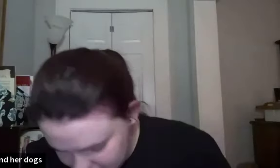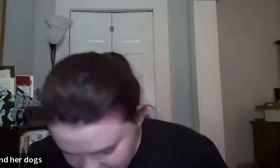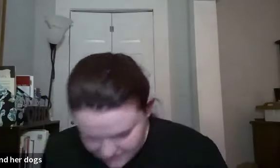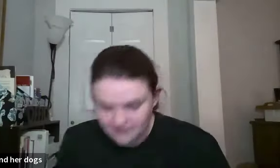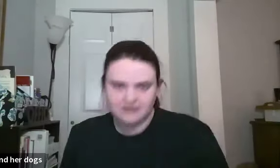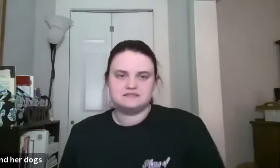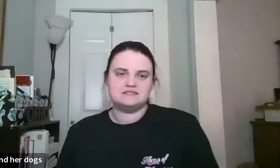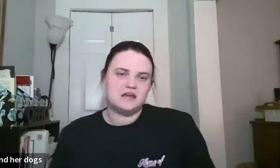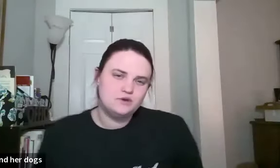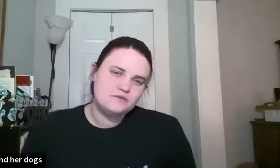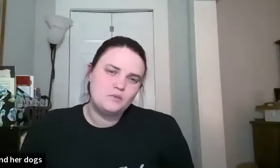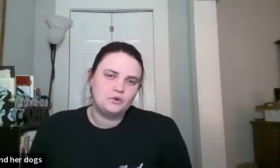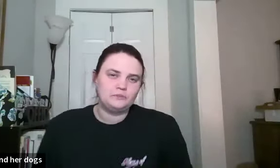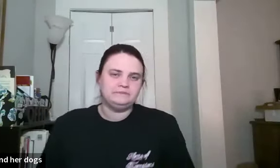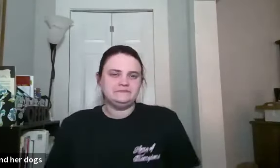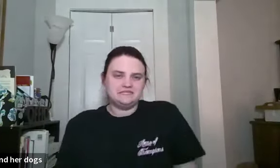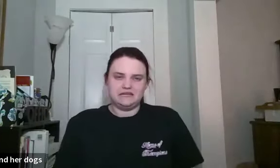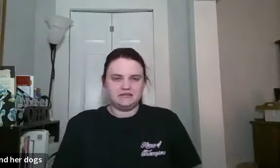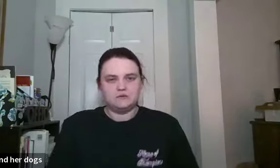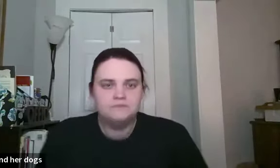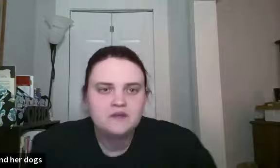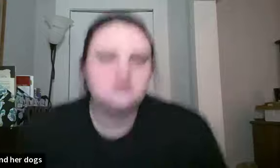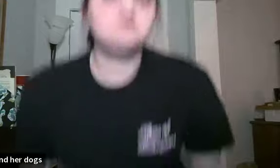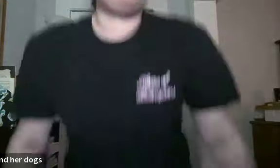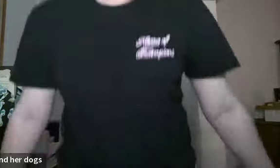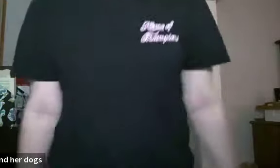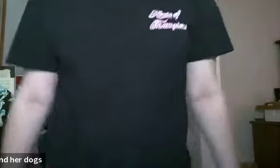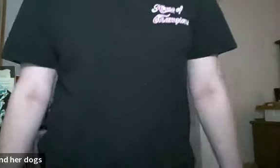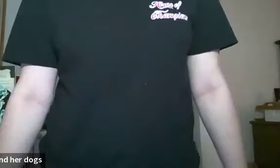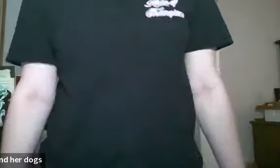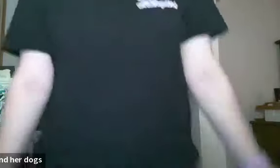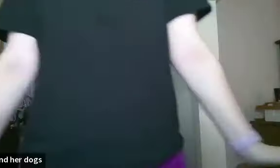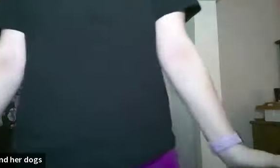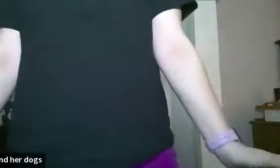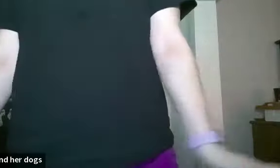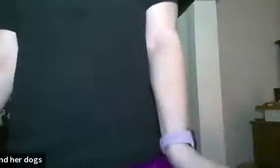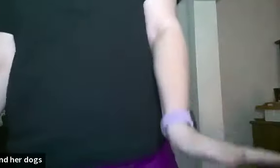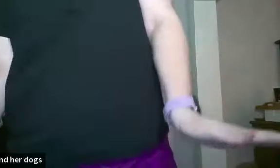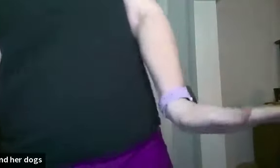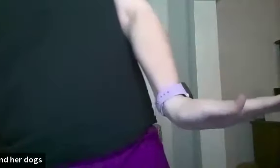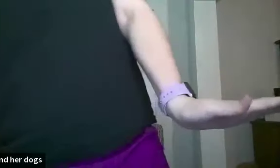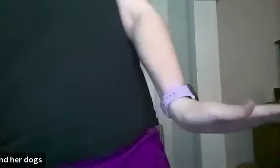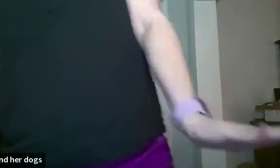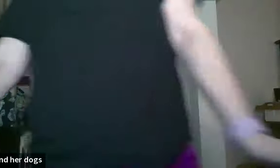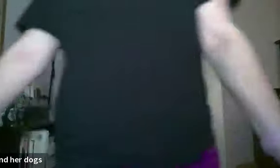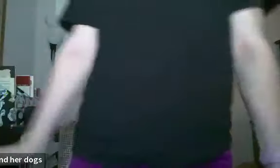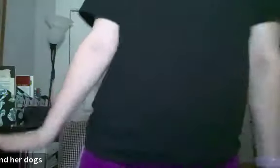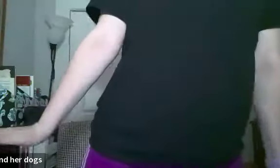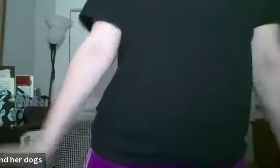to see, again, because it's kind of one of the more standing one. You'll stand, you'll have your hands kind of like bent out like this,